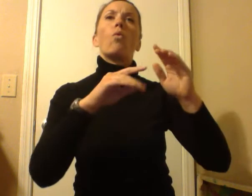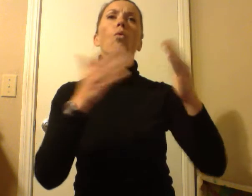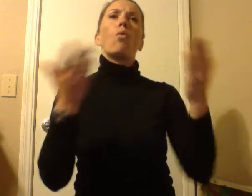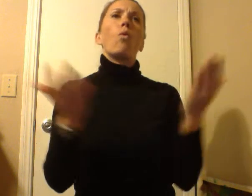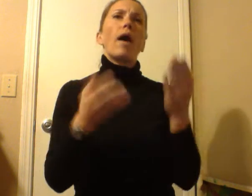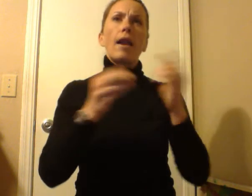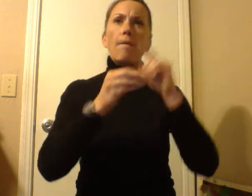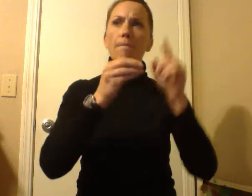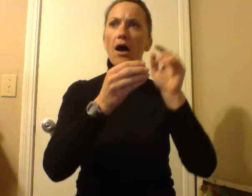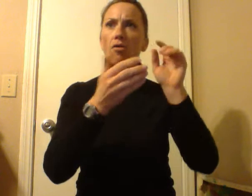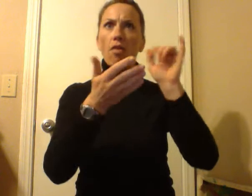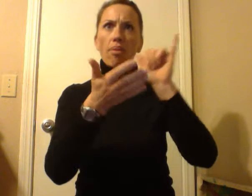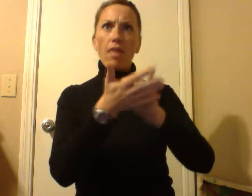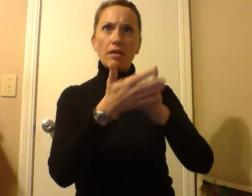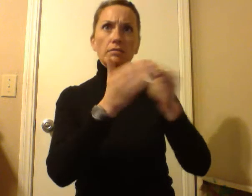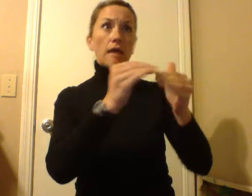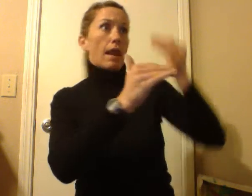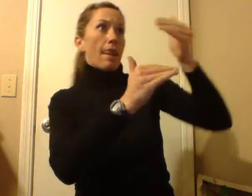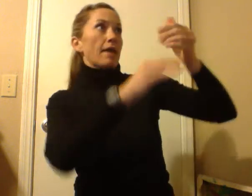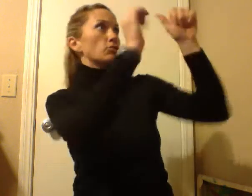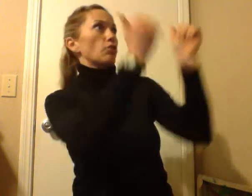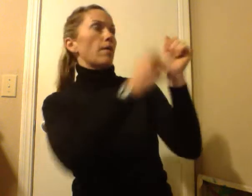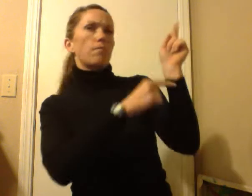what the name of that shape is. Alicia, what's that shape?